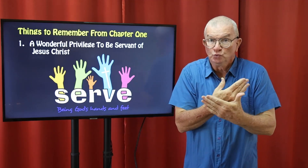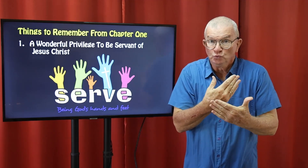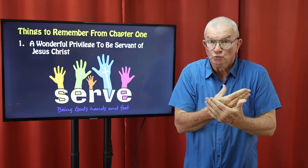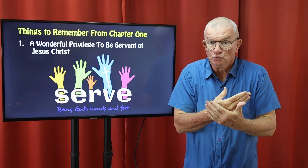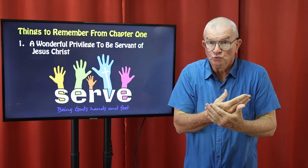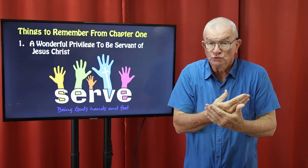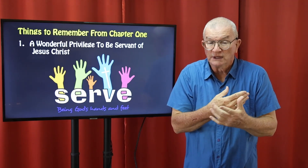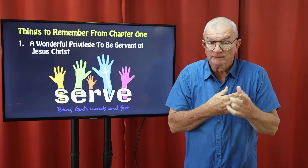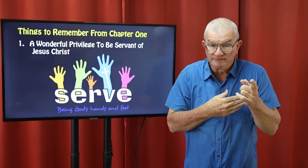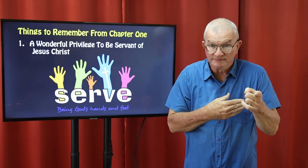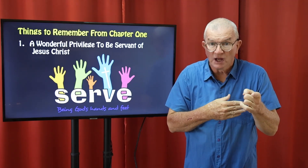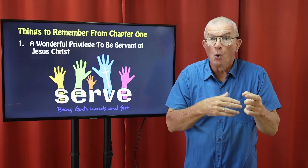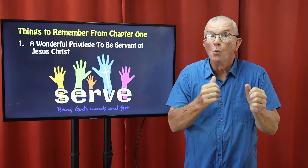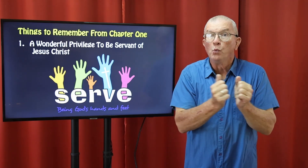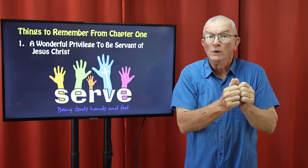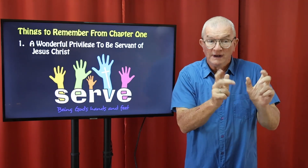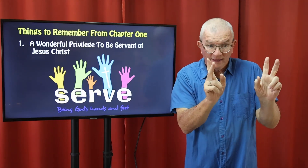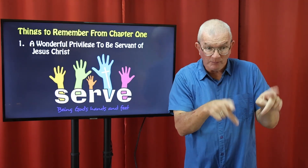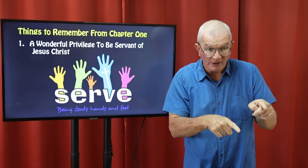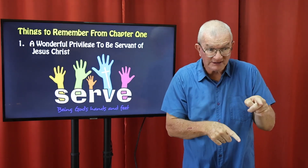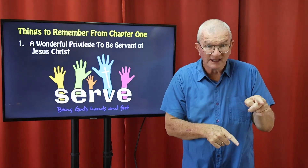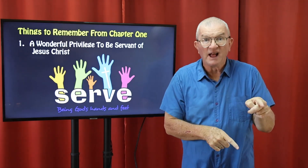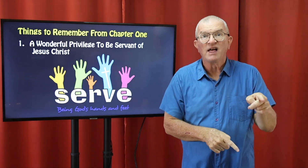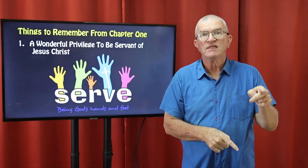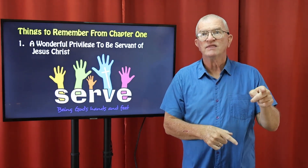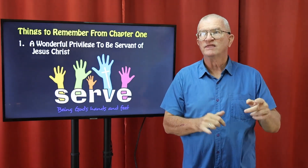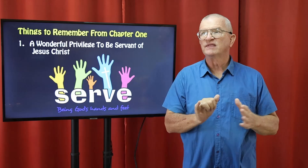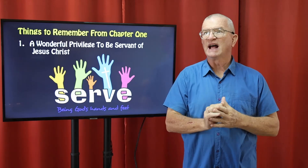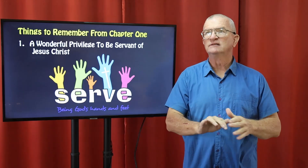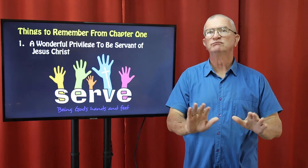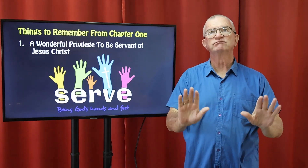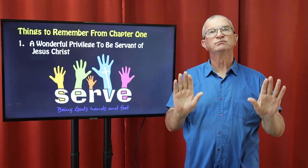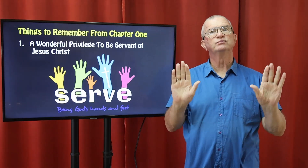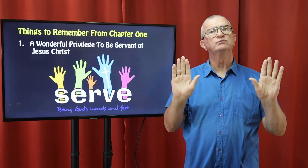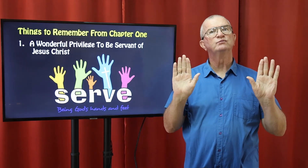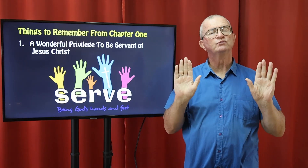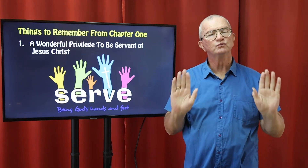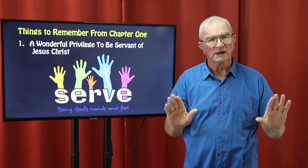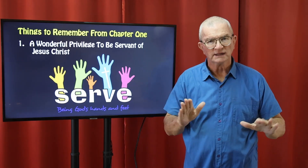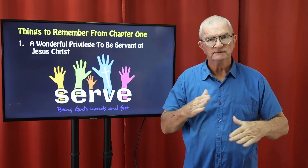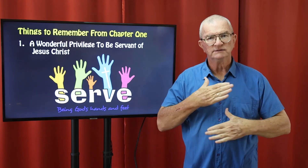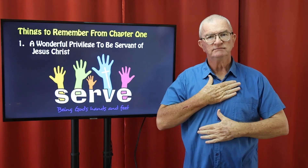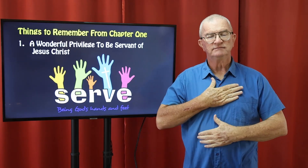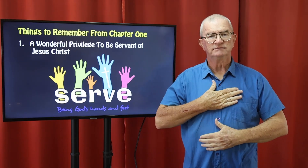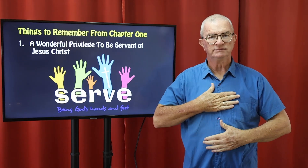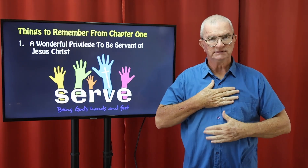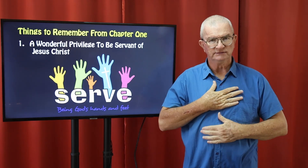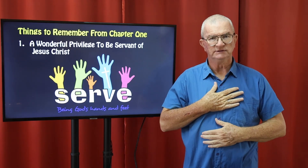So we share the good news with people. That's a wonderful